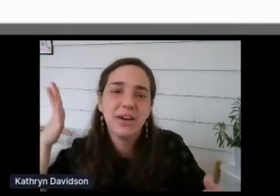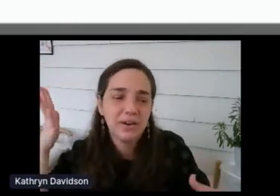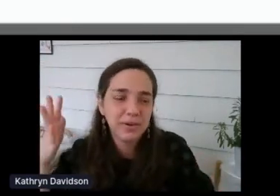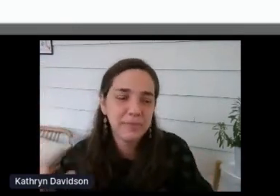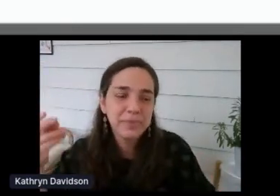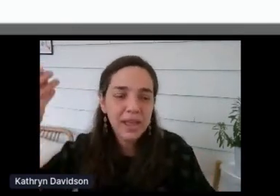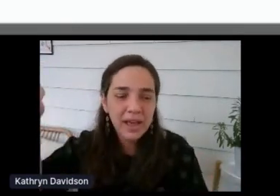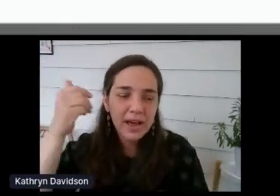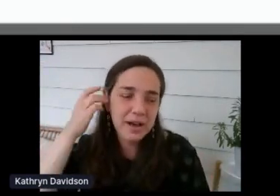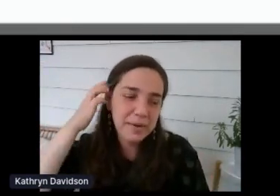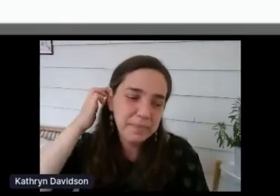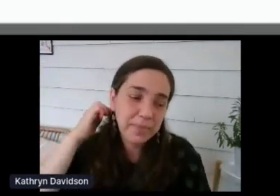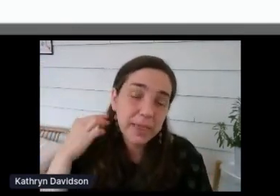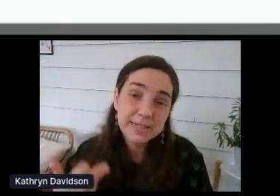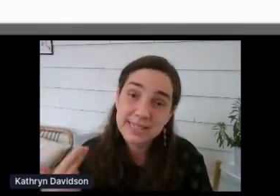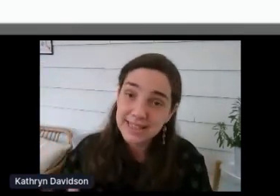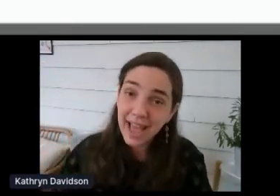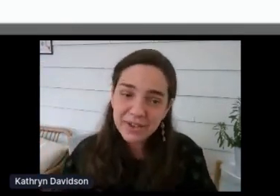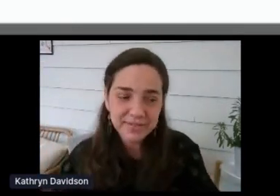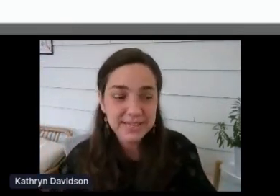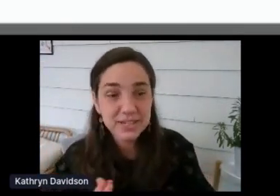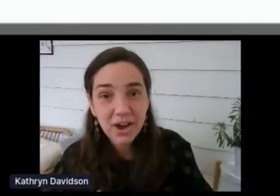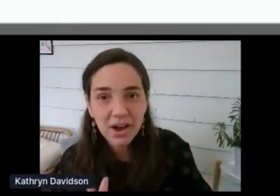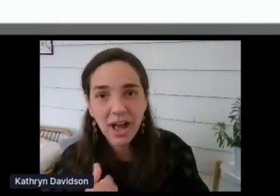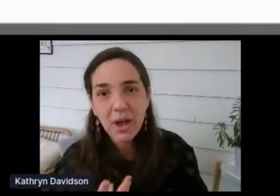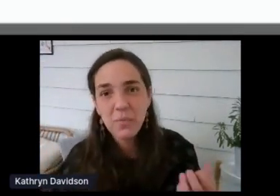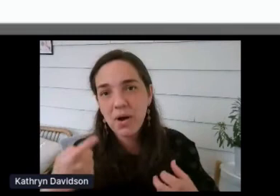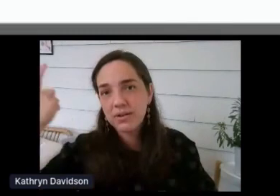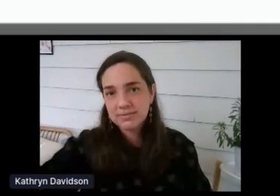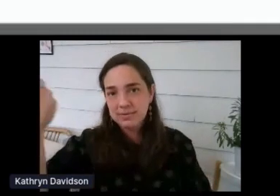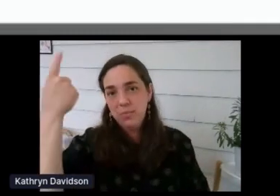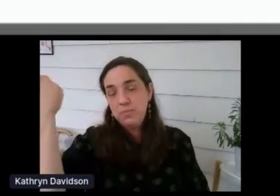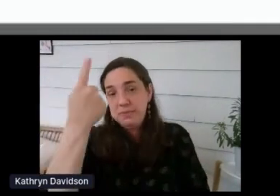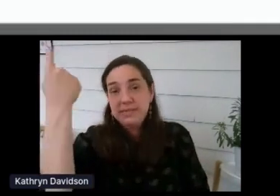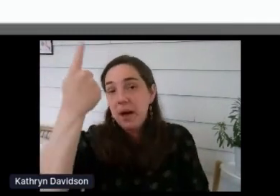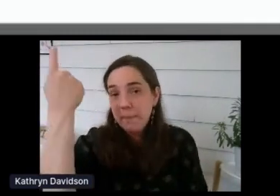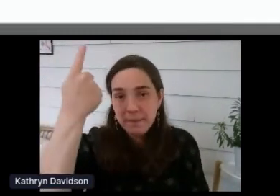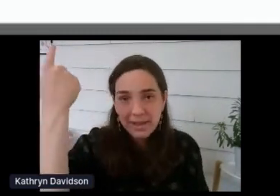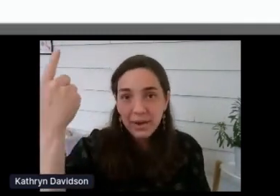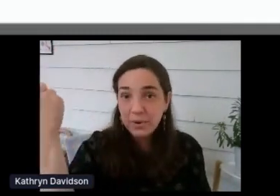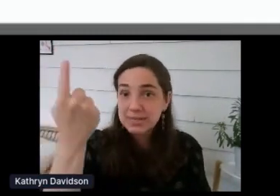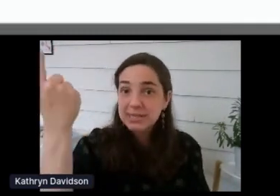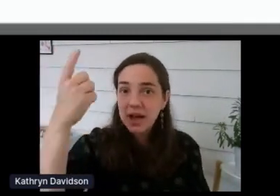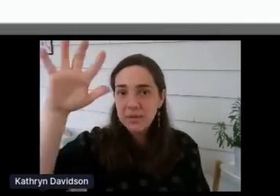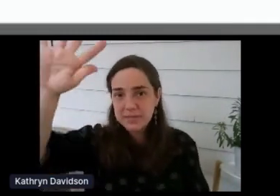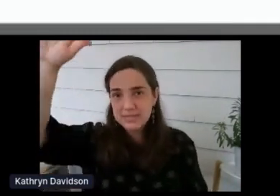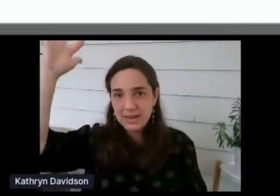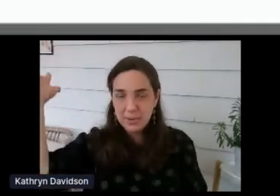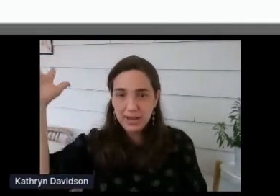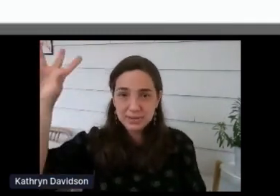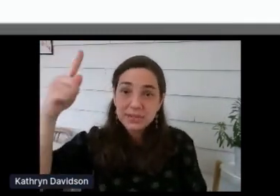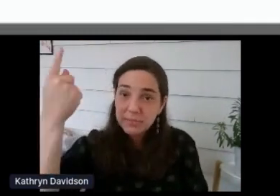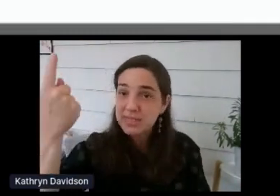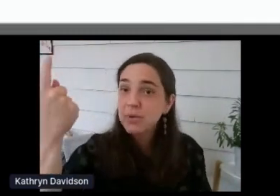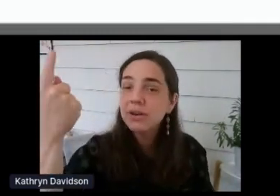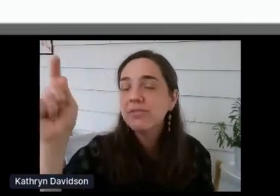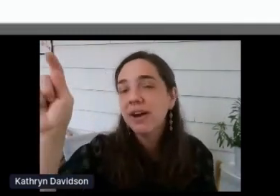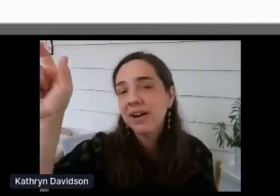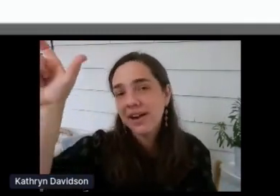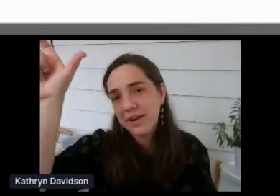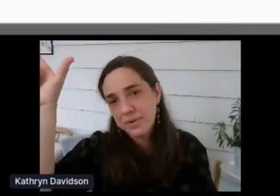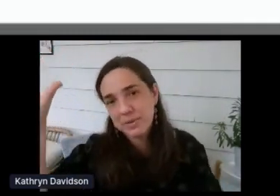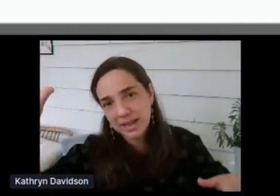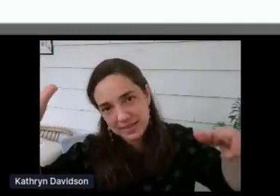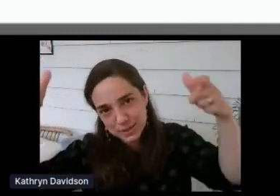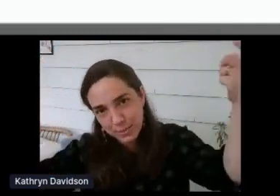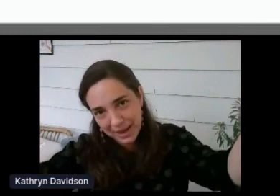any dog, right? To say that, you have to say dog, I want some, where some is signed up high. So some is a